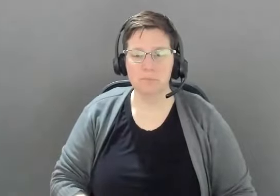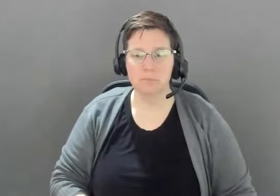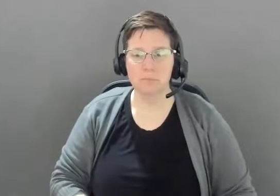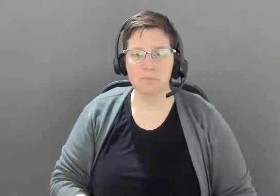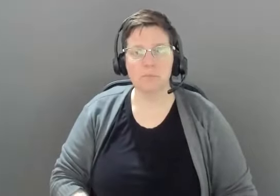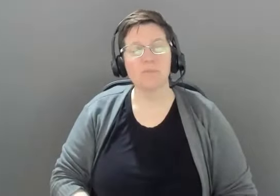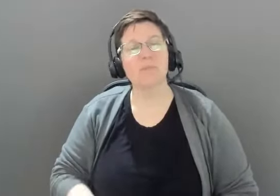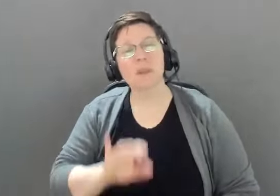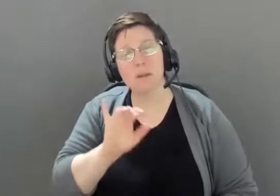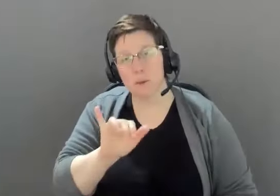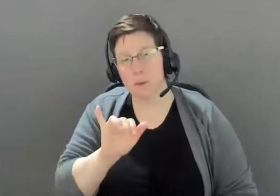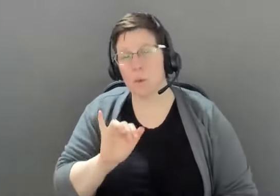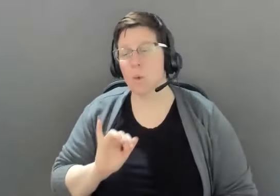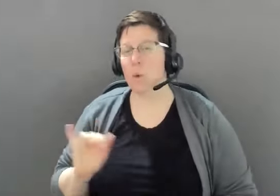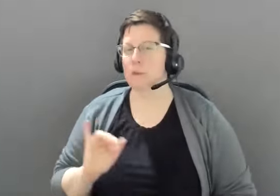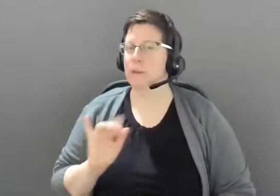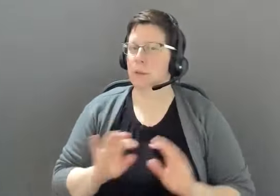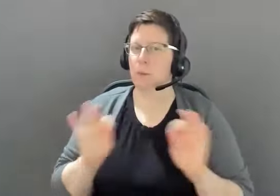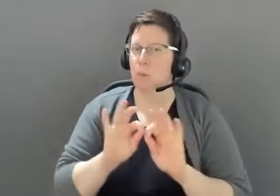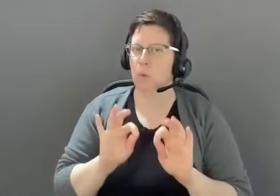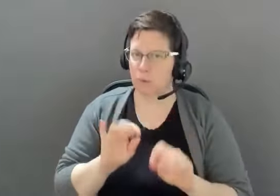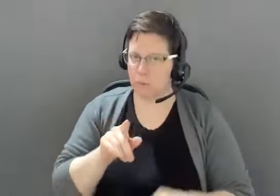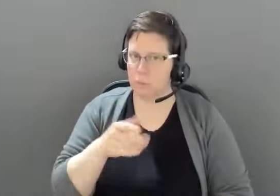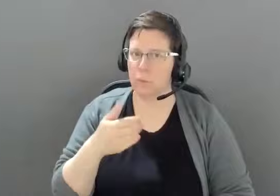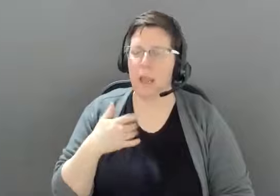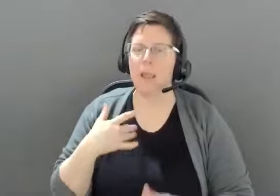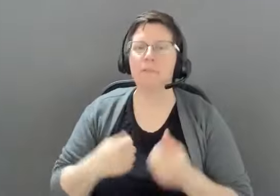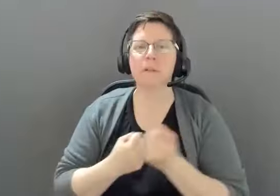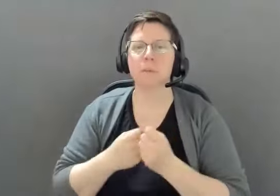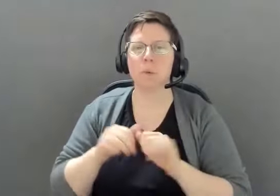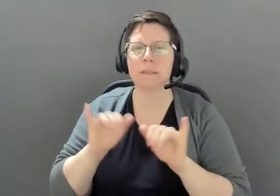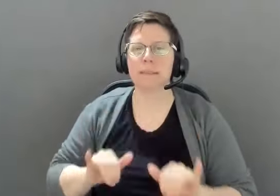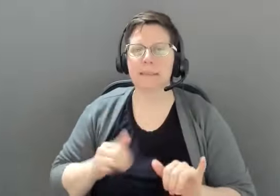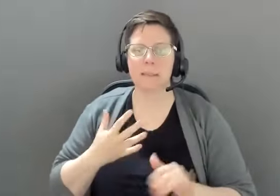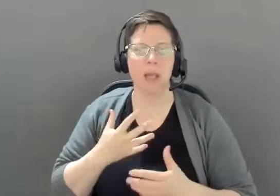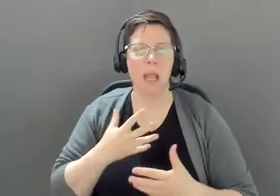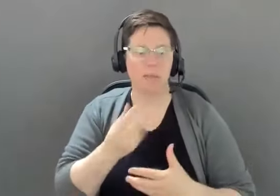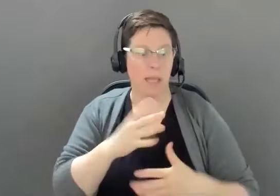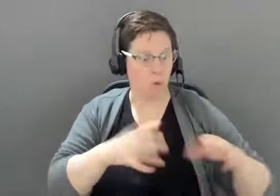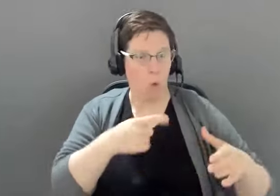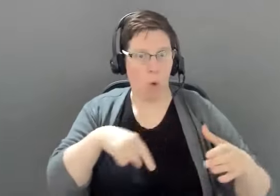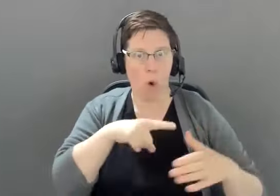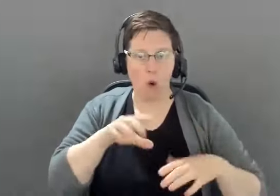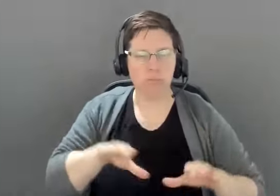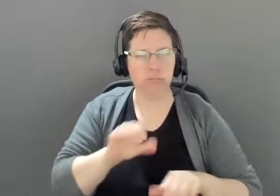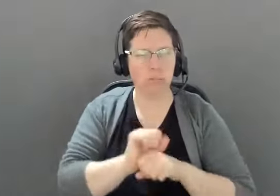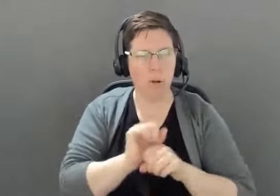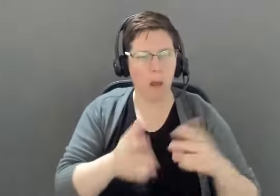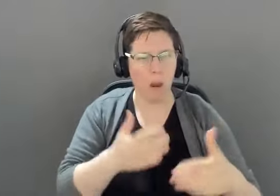support system outside of the people who are doing the advocacy and the work. So, you can't just focus on supporting other